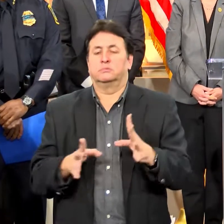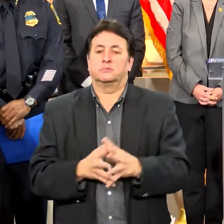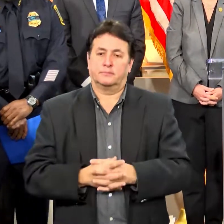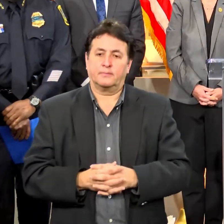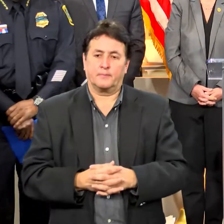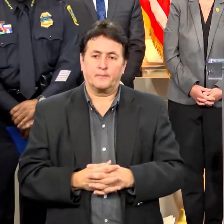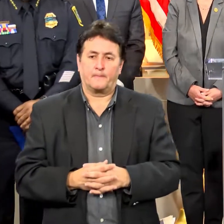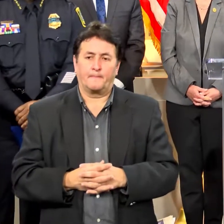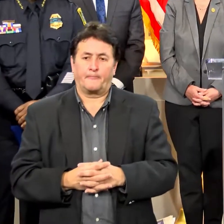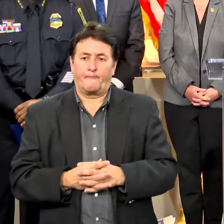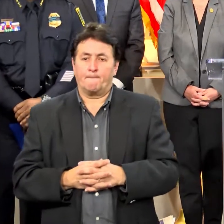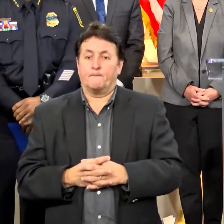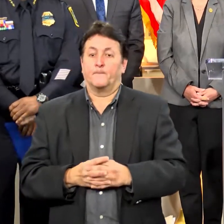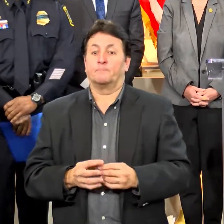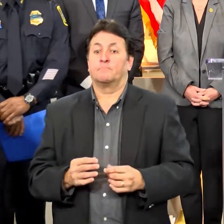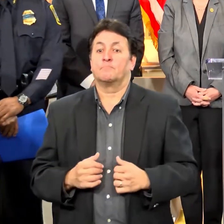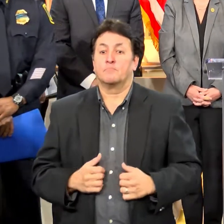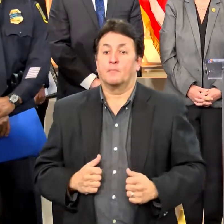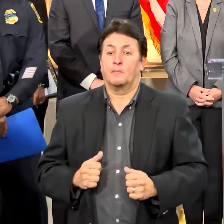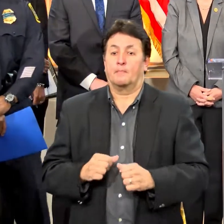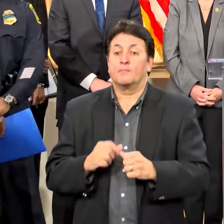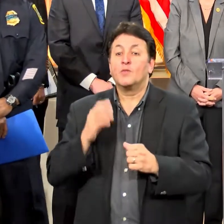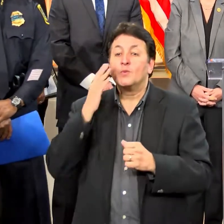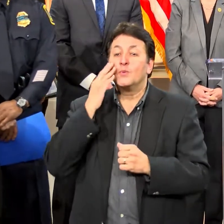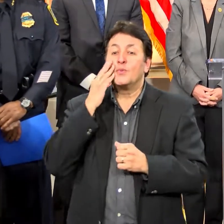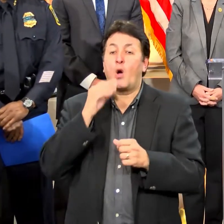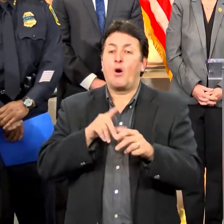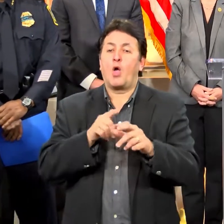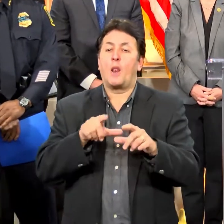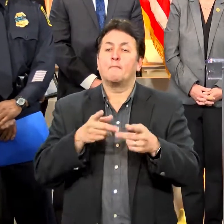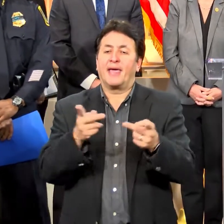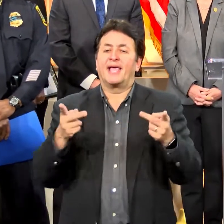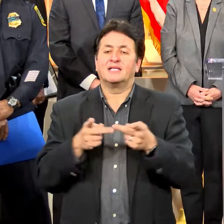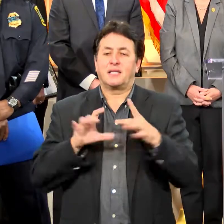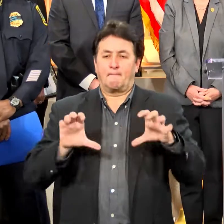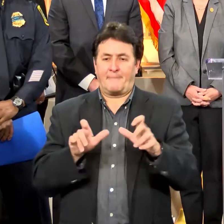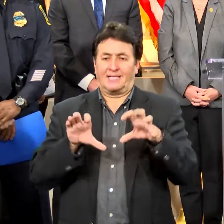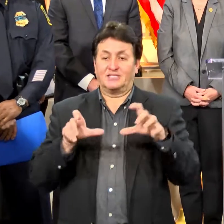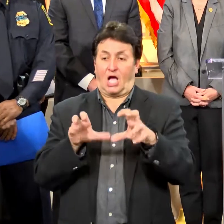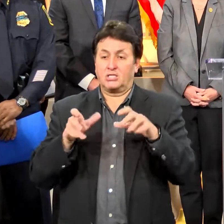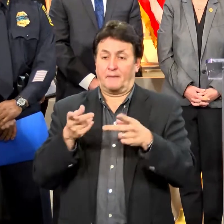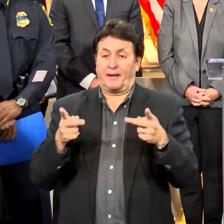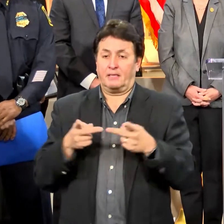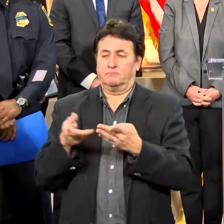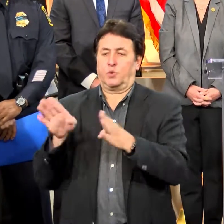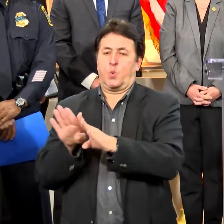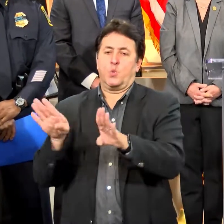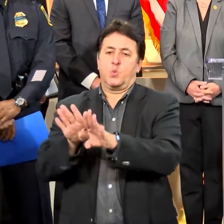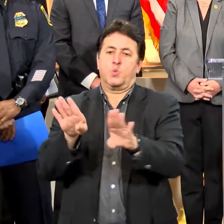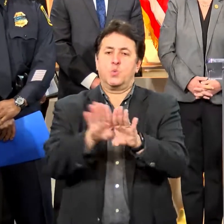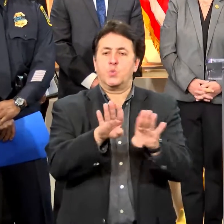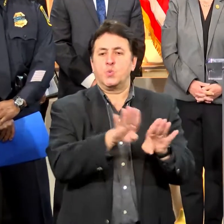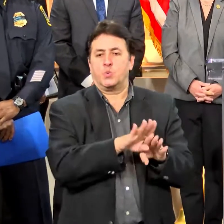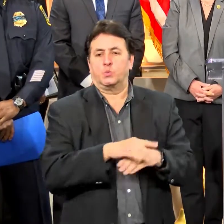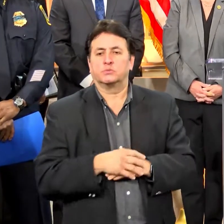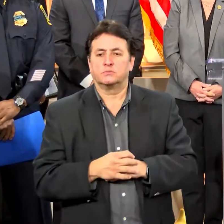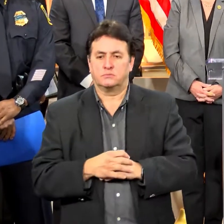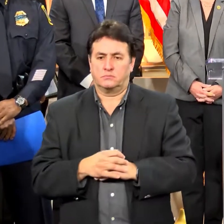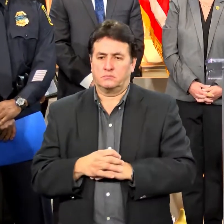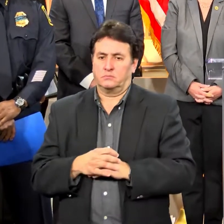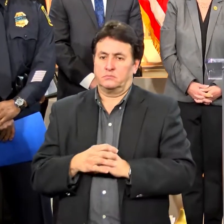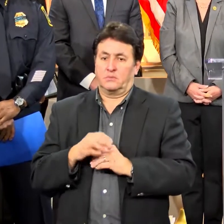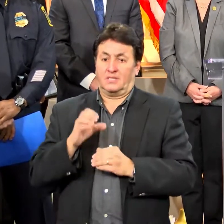with suspected human trafficking activity, where 4 lawsuits were filed and have ongoing lawsuits with Chapter 125